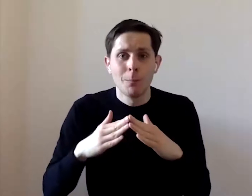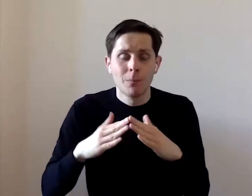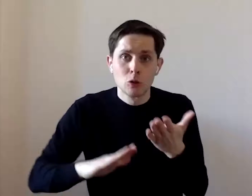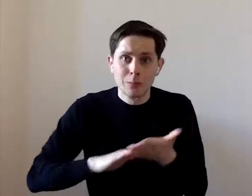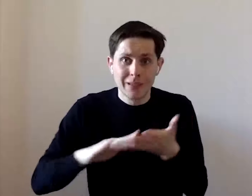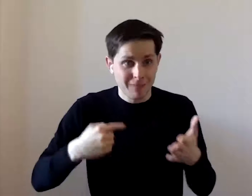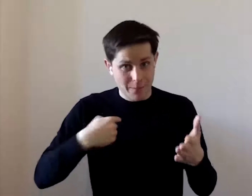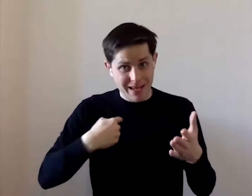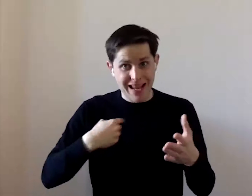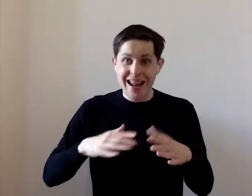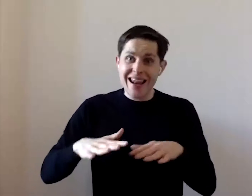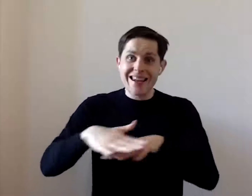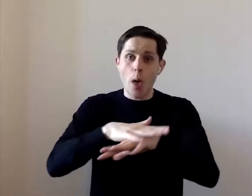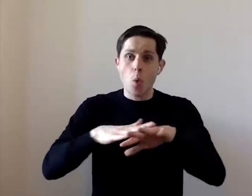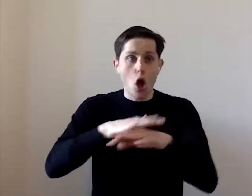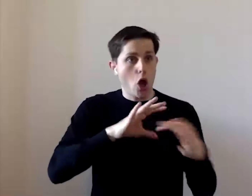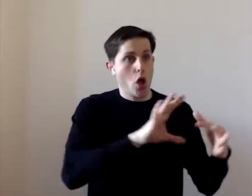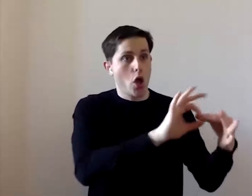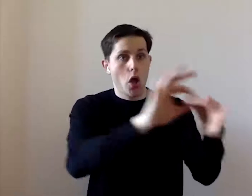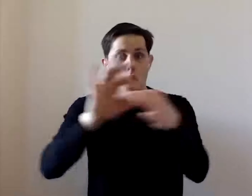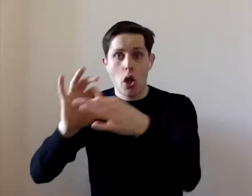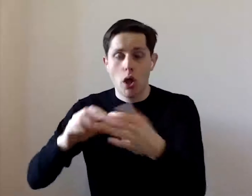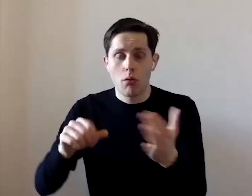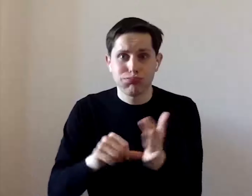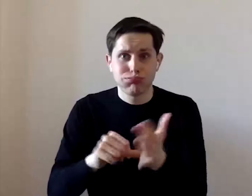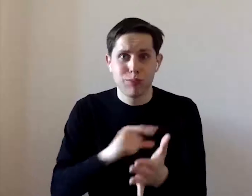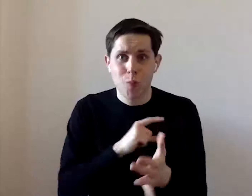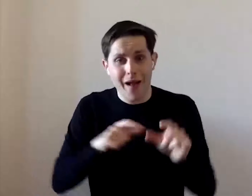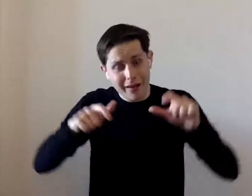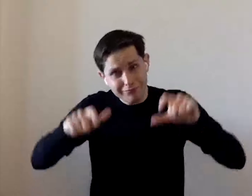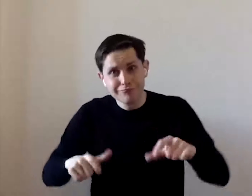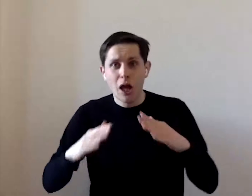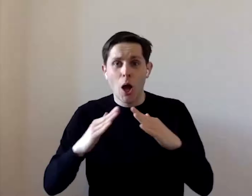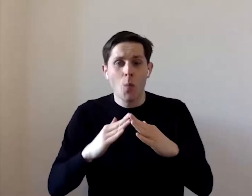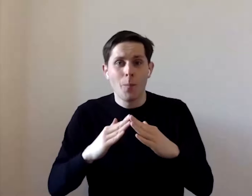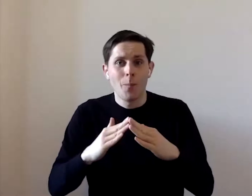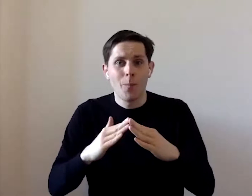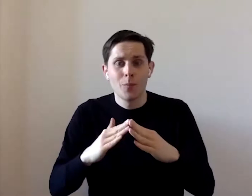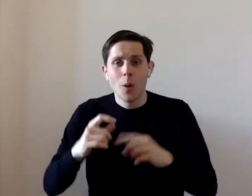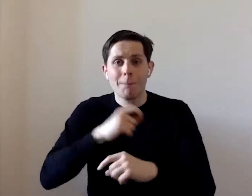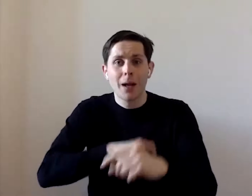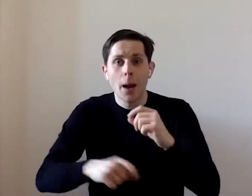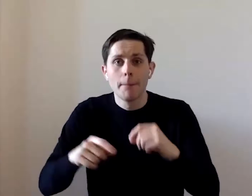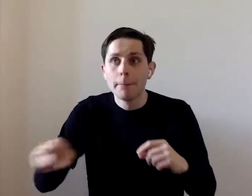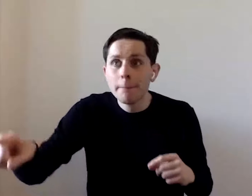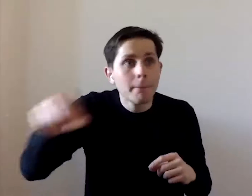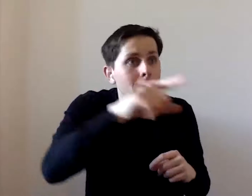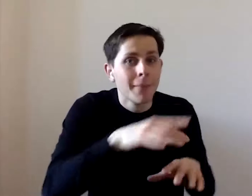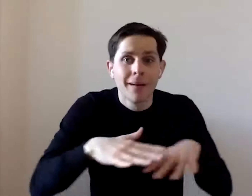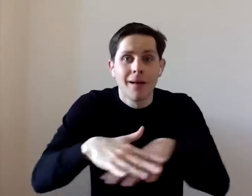months. And it can be very challenging to maintain or even create connections with people and move